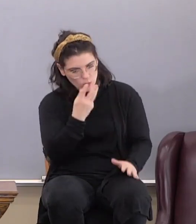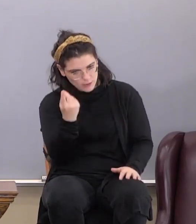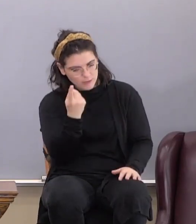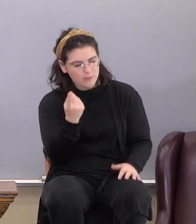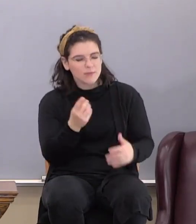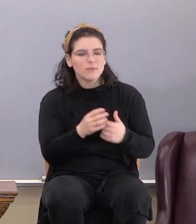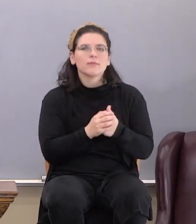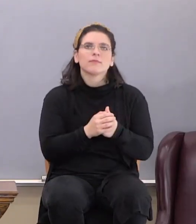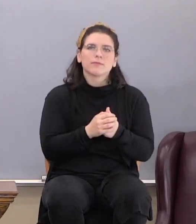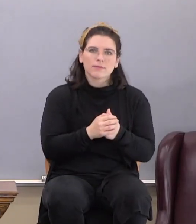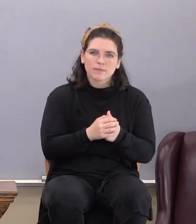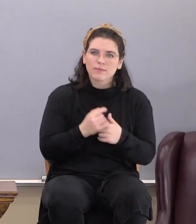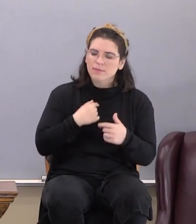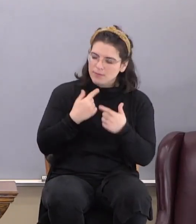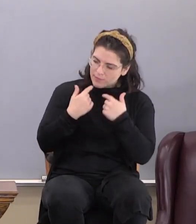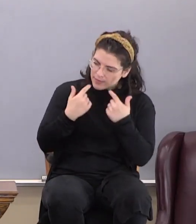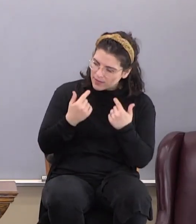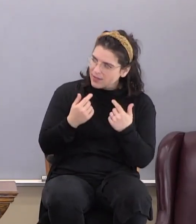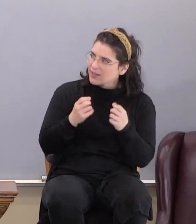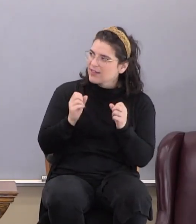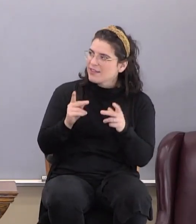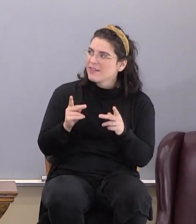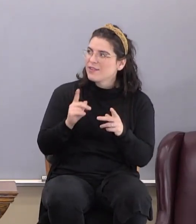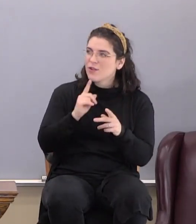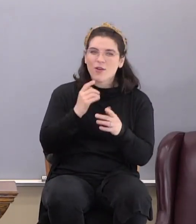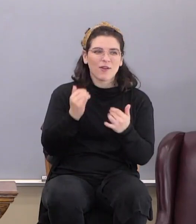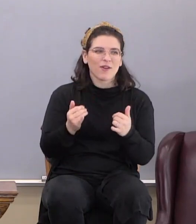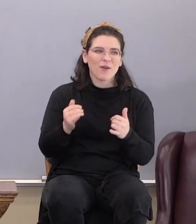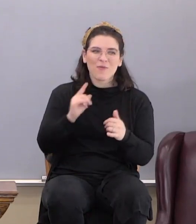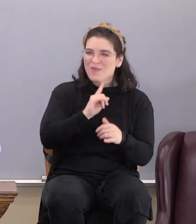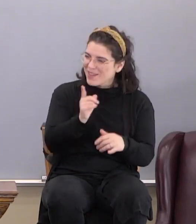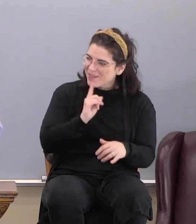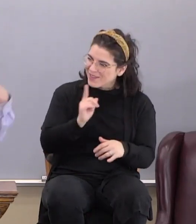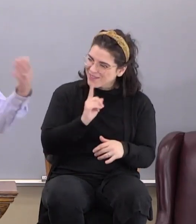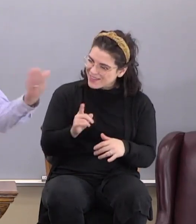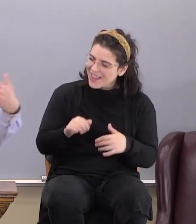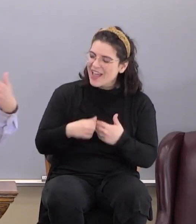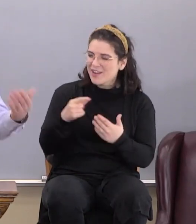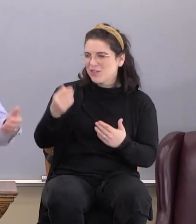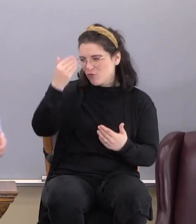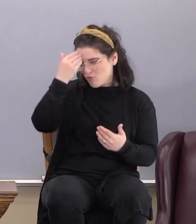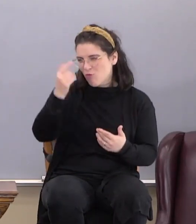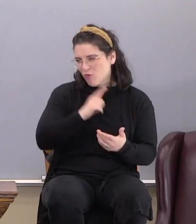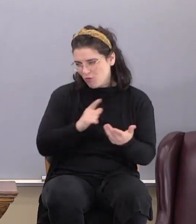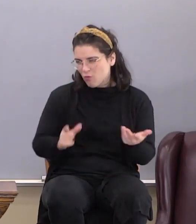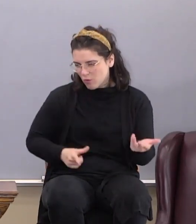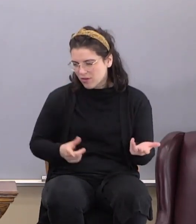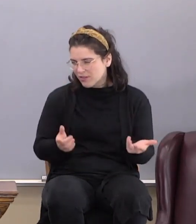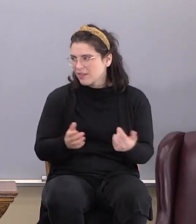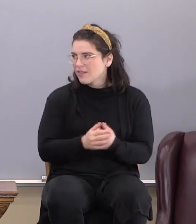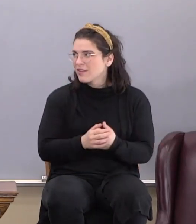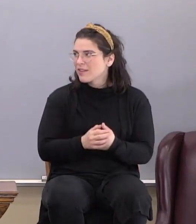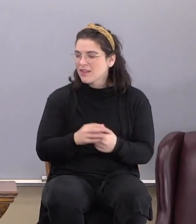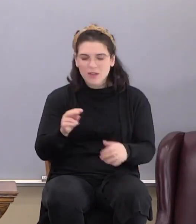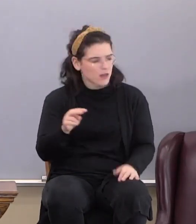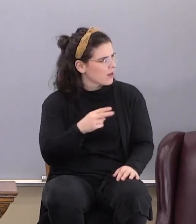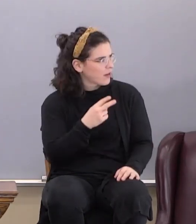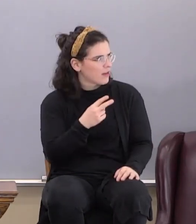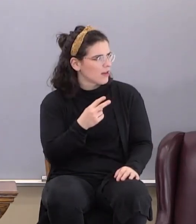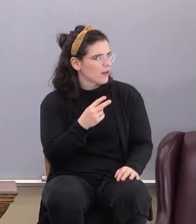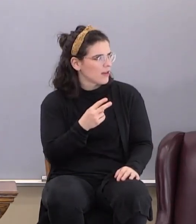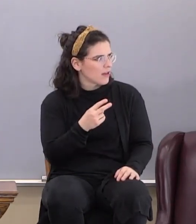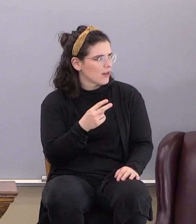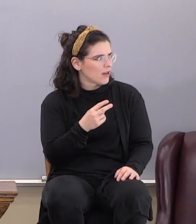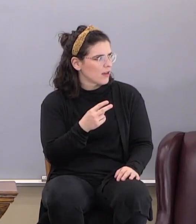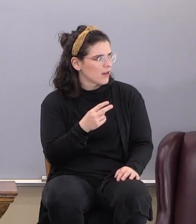right? And so I said, okay, no, really, really, how did you come to know the Lord? And he looked me dead in the eye, and he